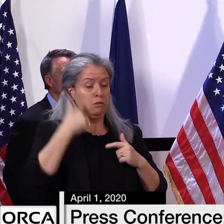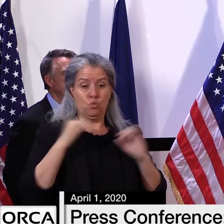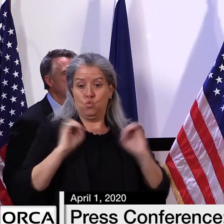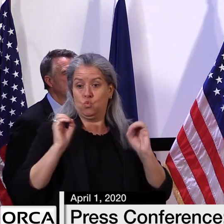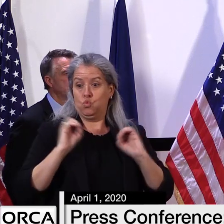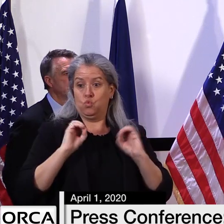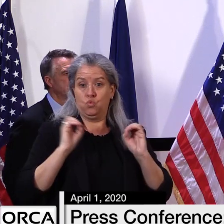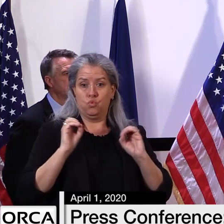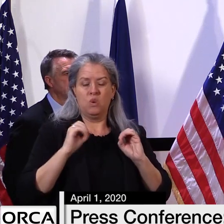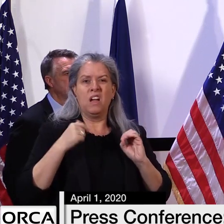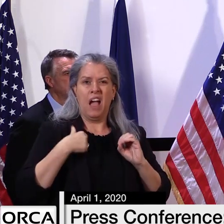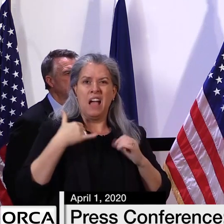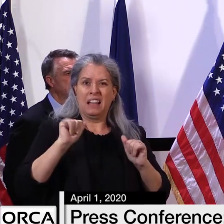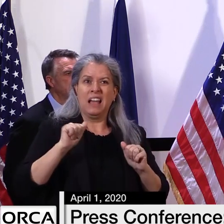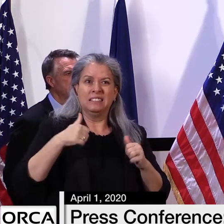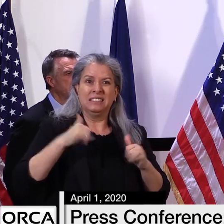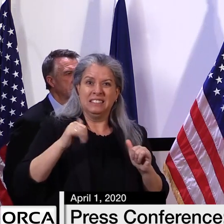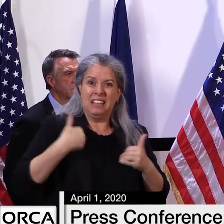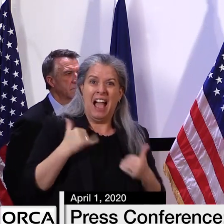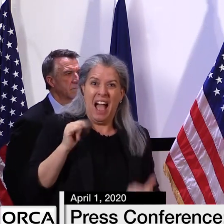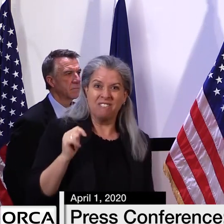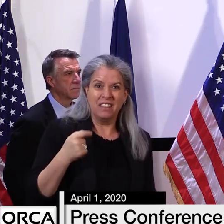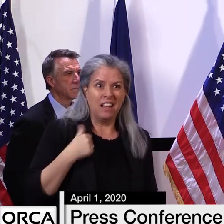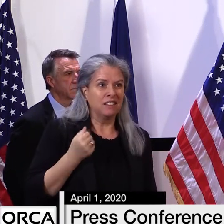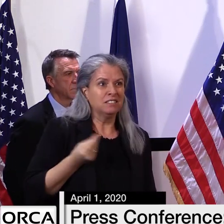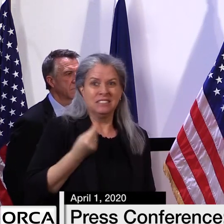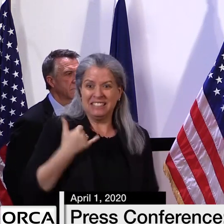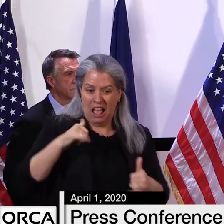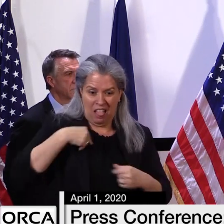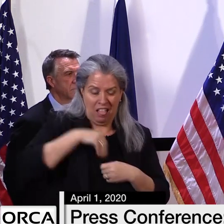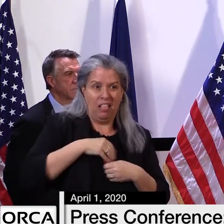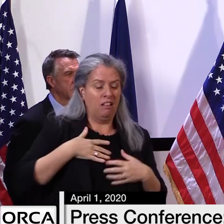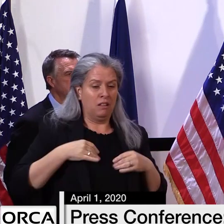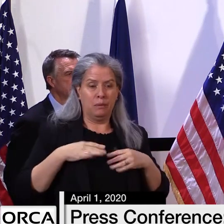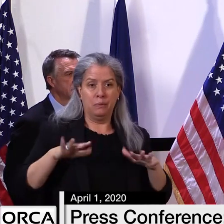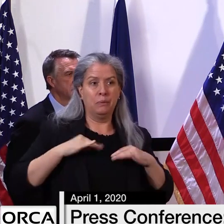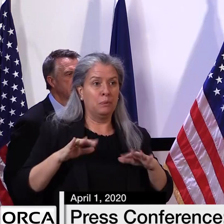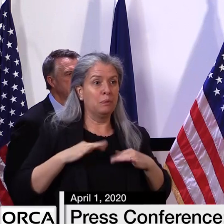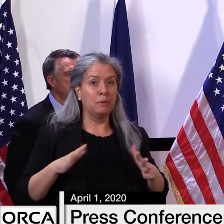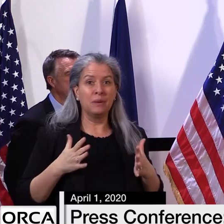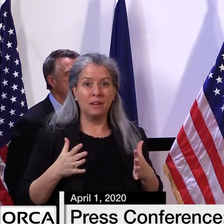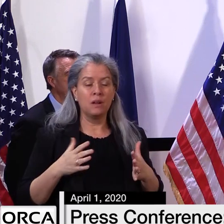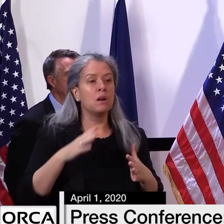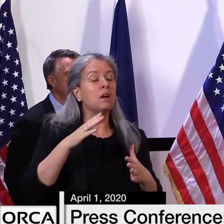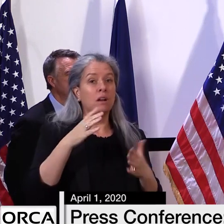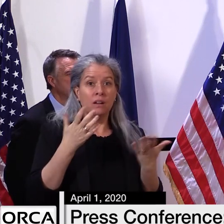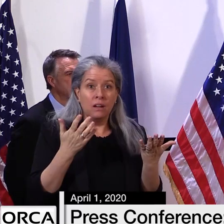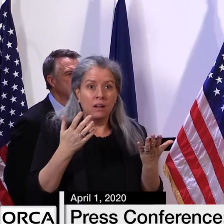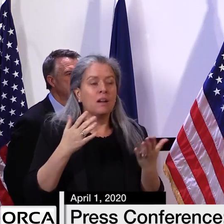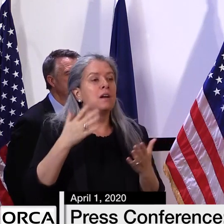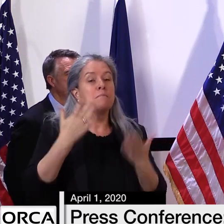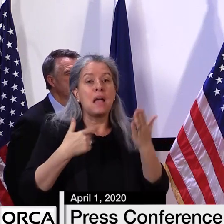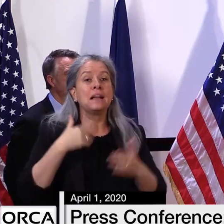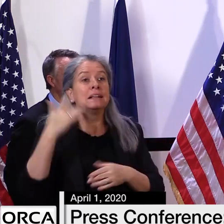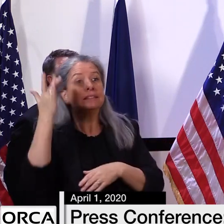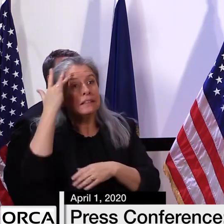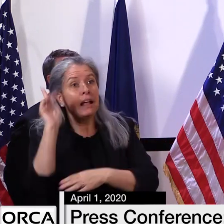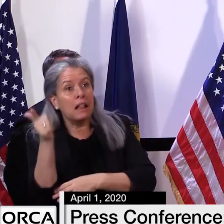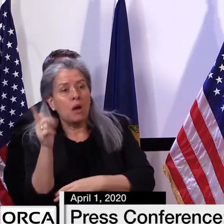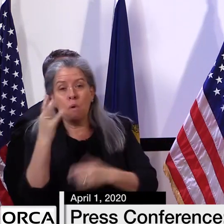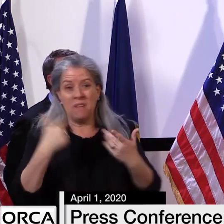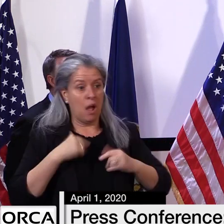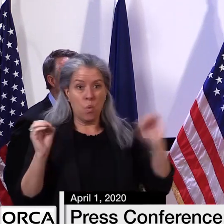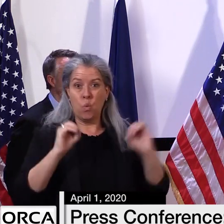symptomatic, or in what I would call the pre-symptomatic state, where you don't know you have it yet until you got sick a couple days